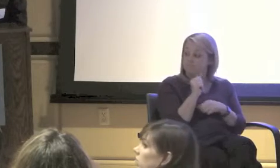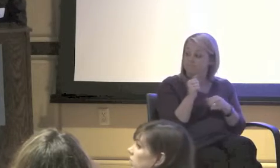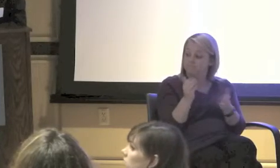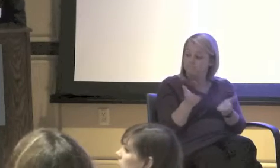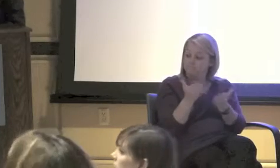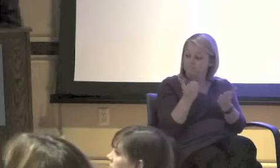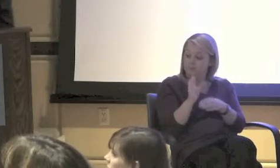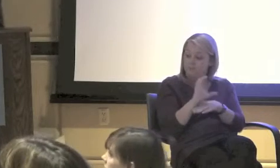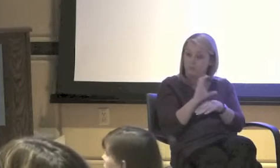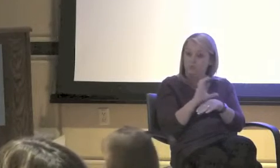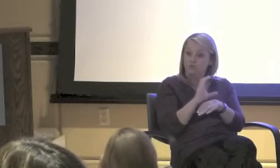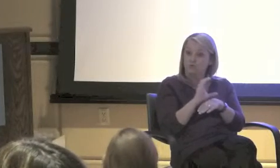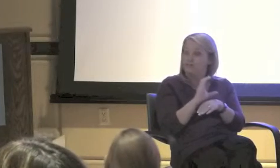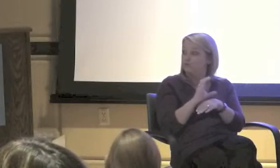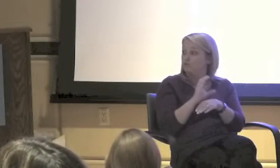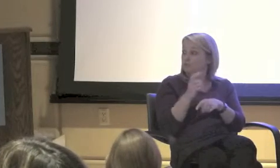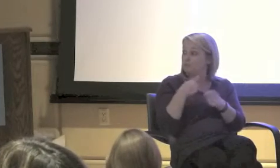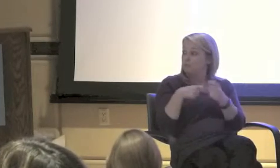what's that?